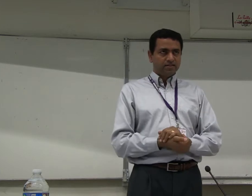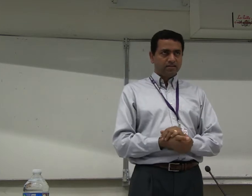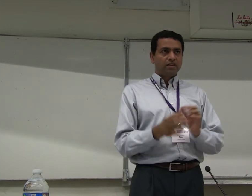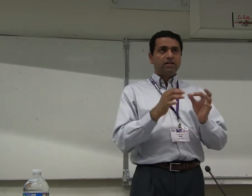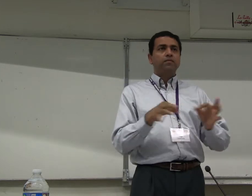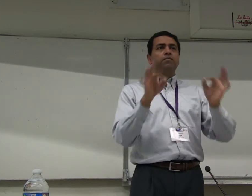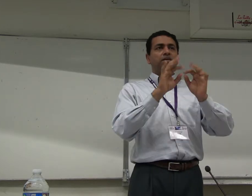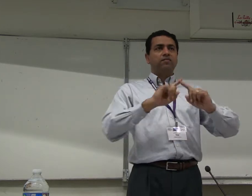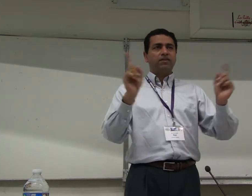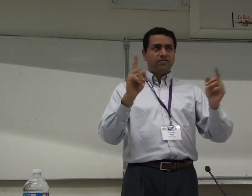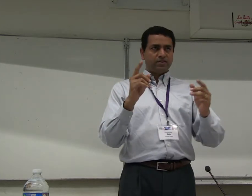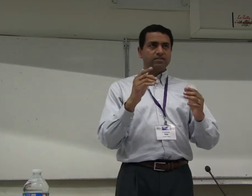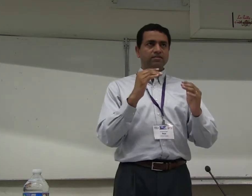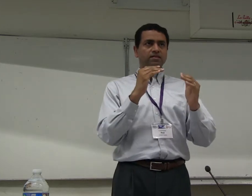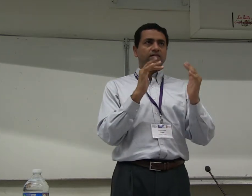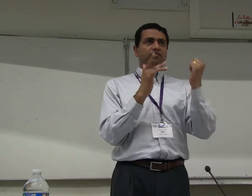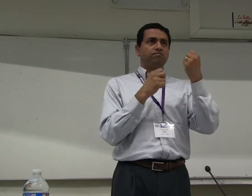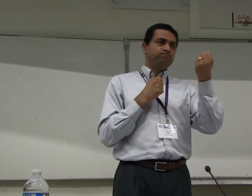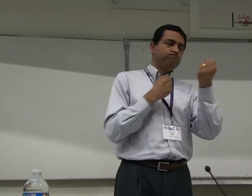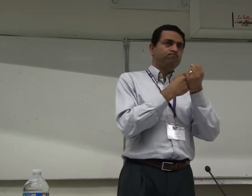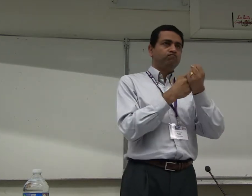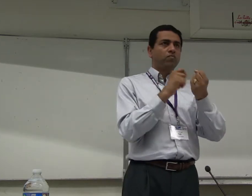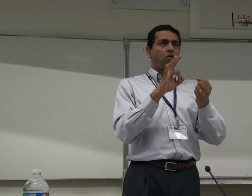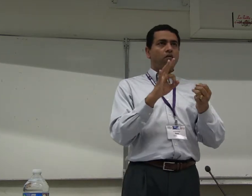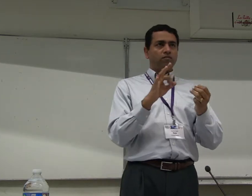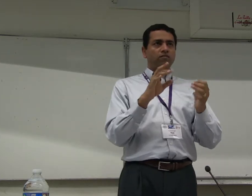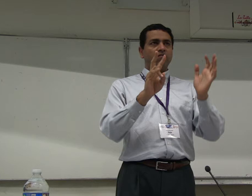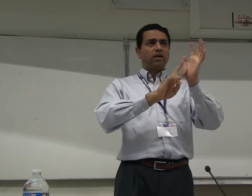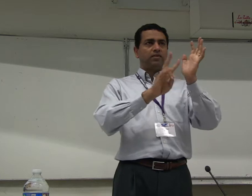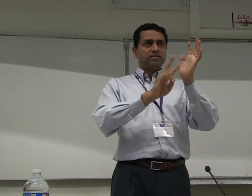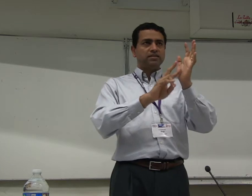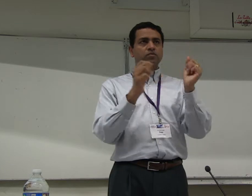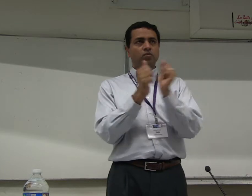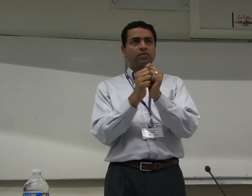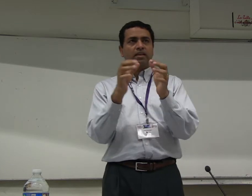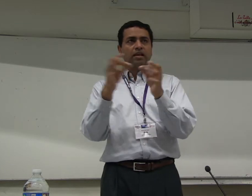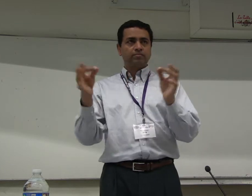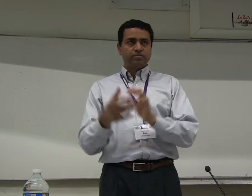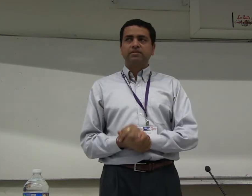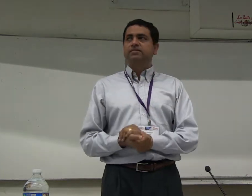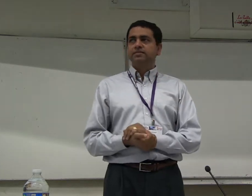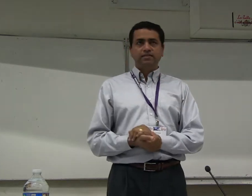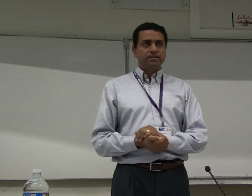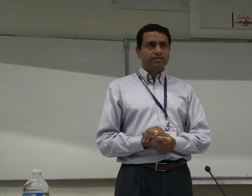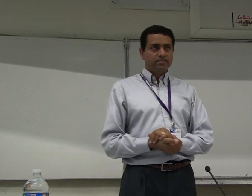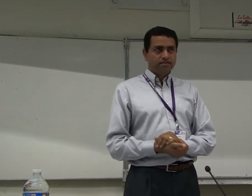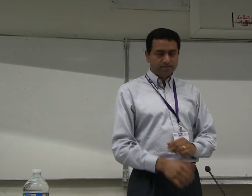with the captions somehow, and it was an important difference. They really supported the